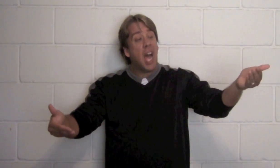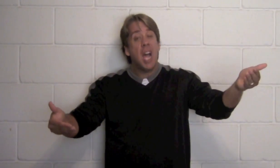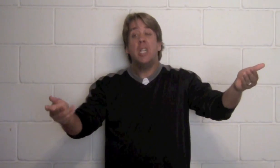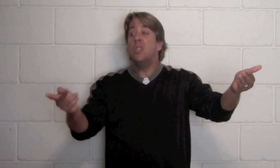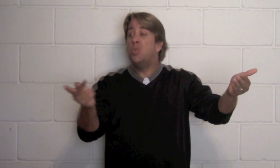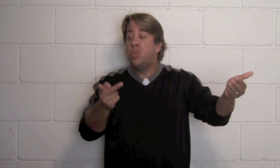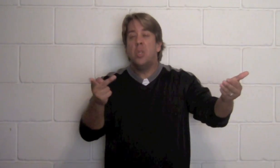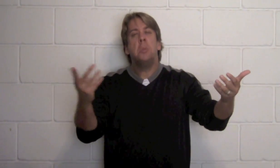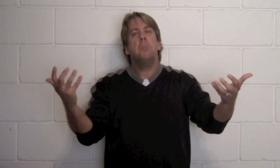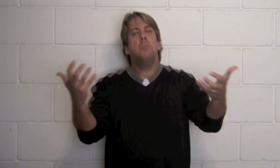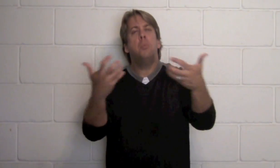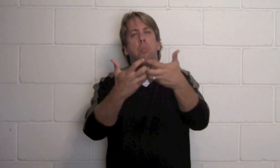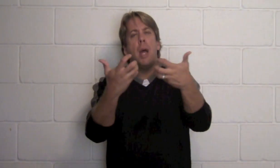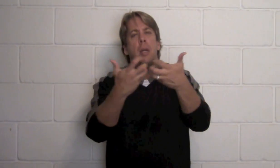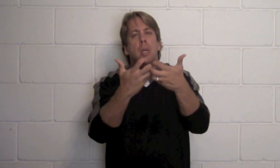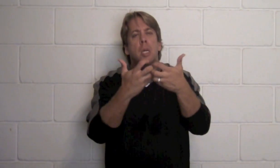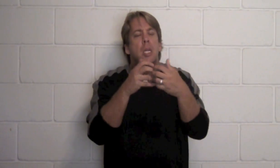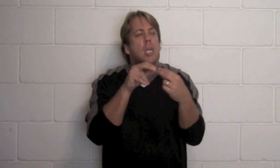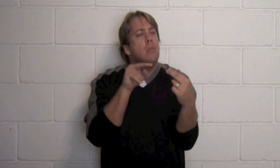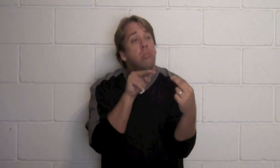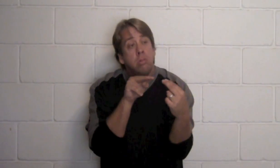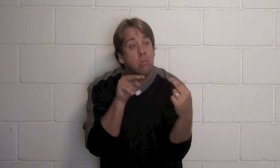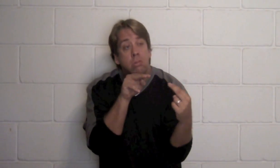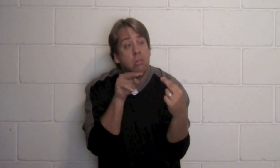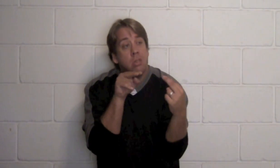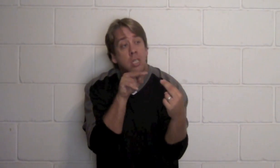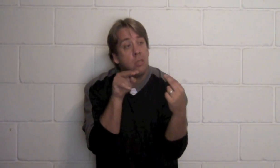the wars. They became roommates.